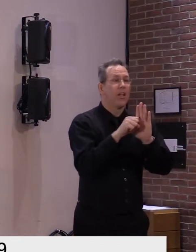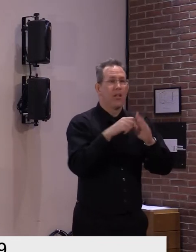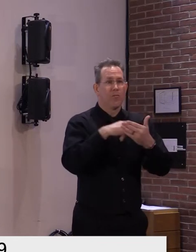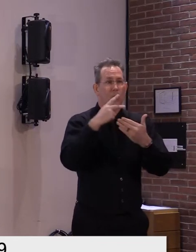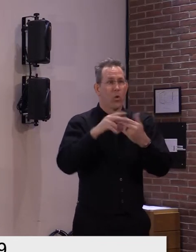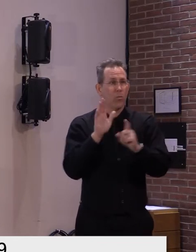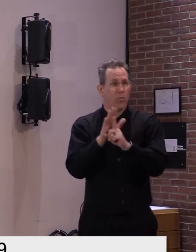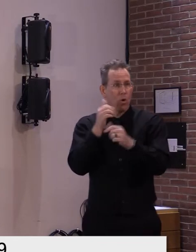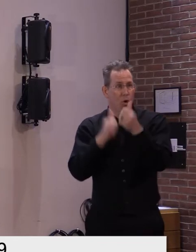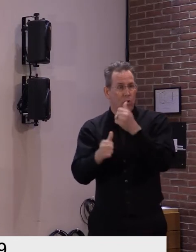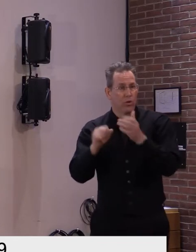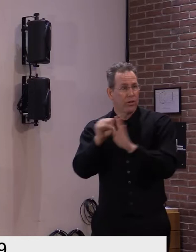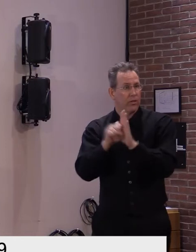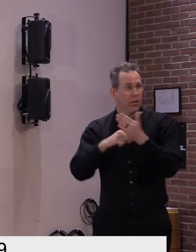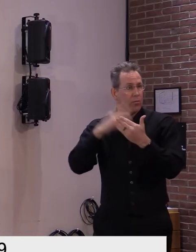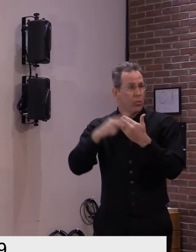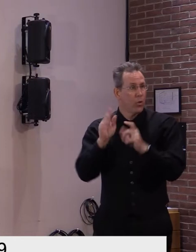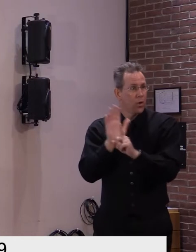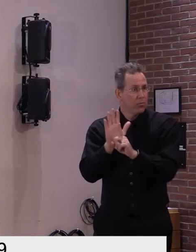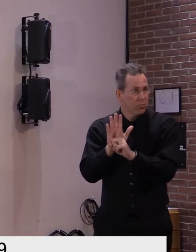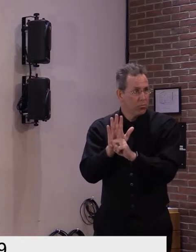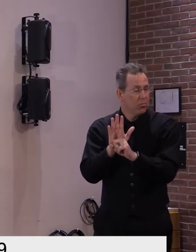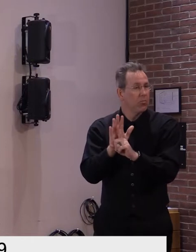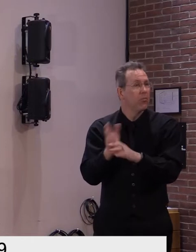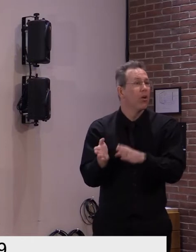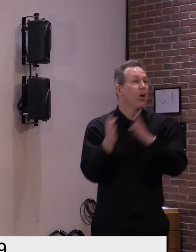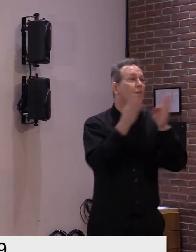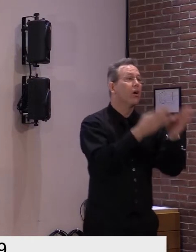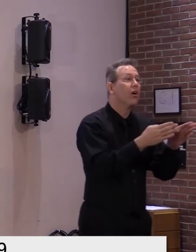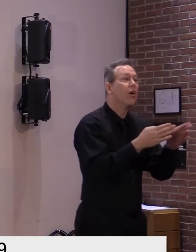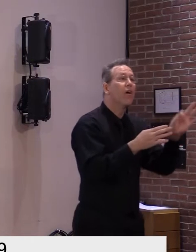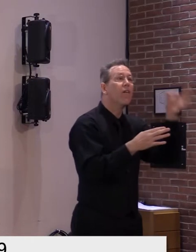nearly 5,000 doses available